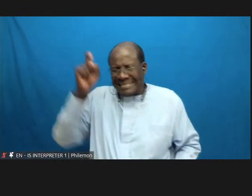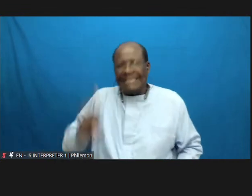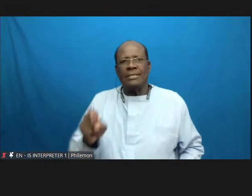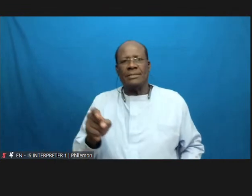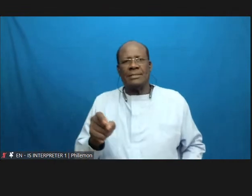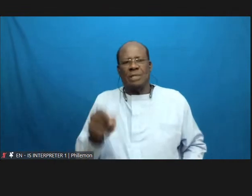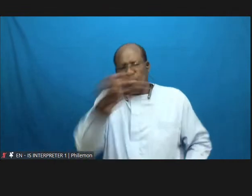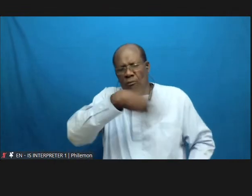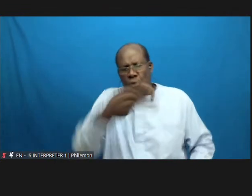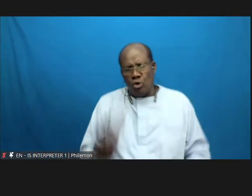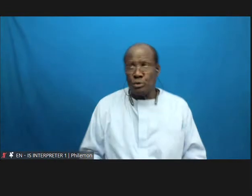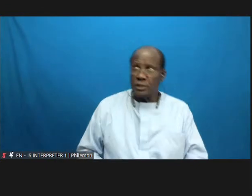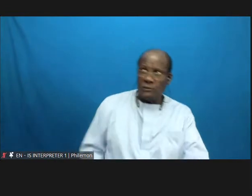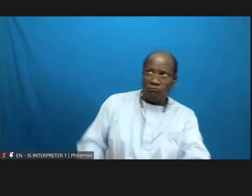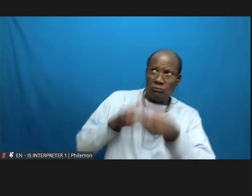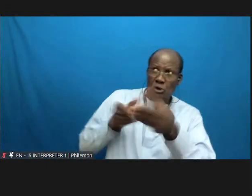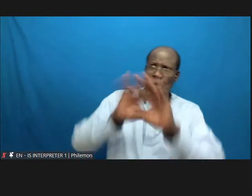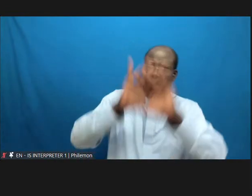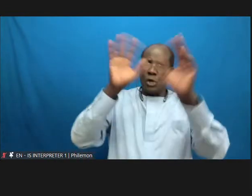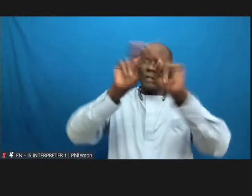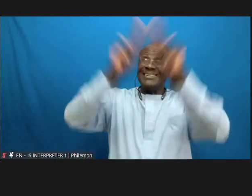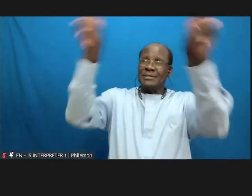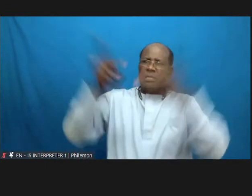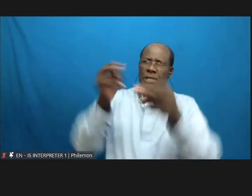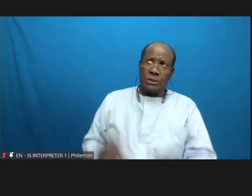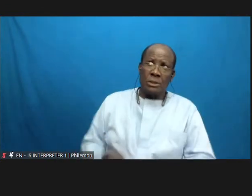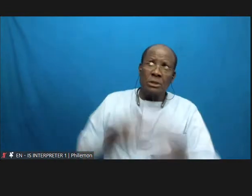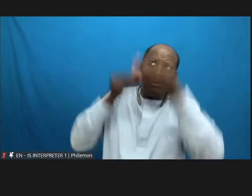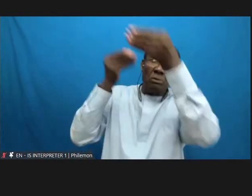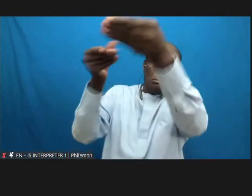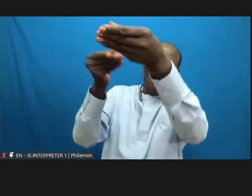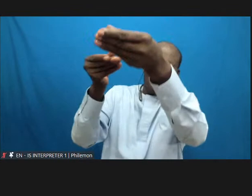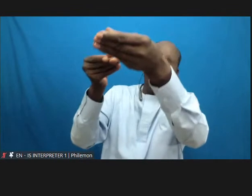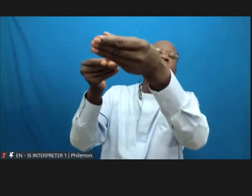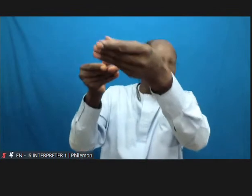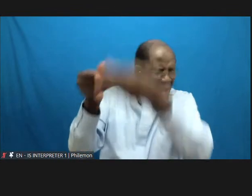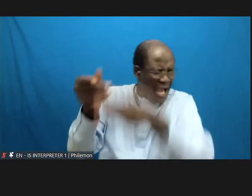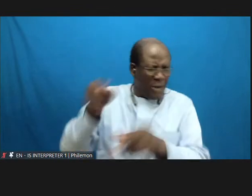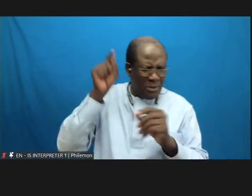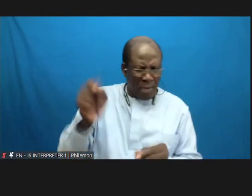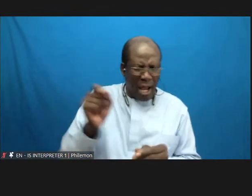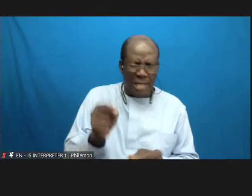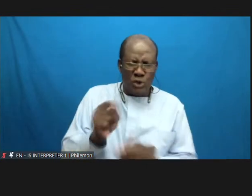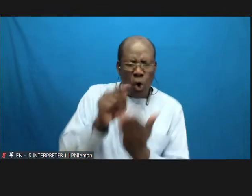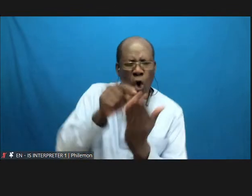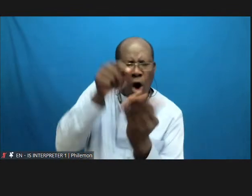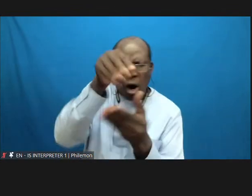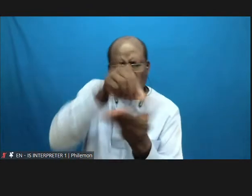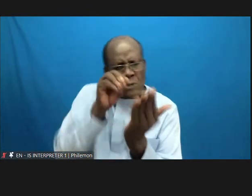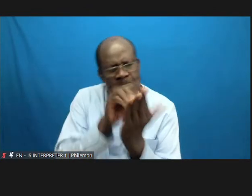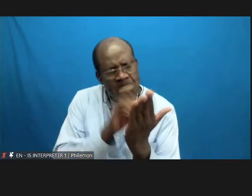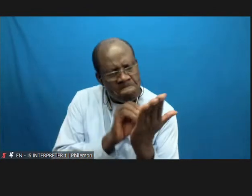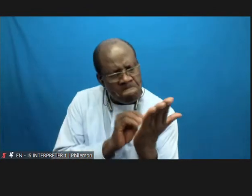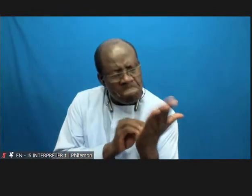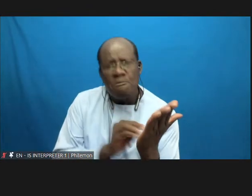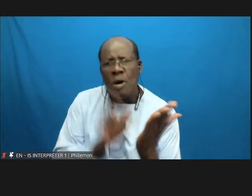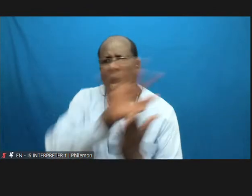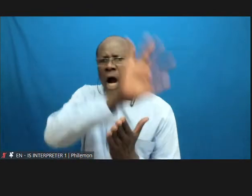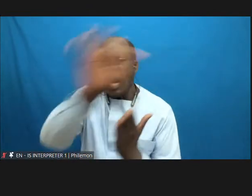make sure that these messages reflect Africa, to make sure that